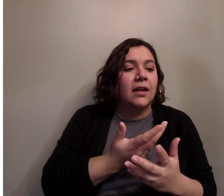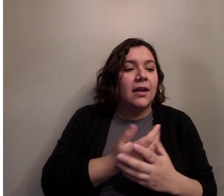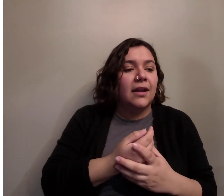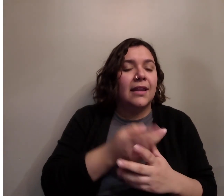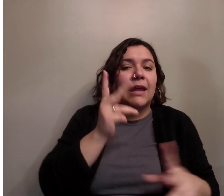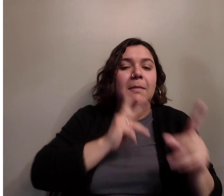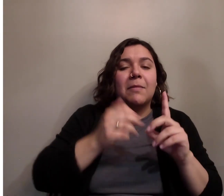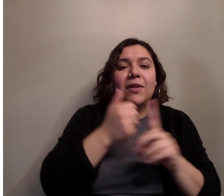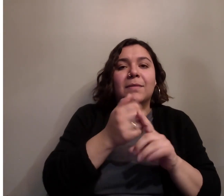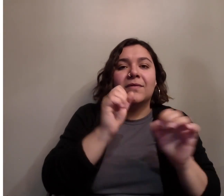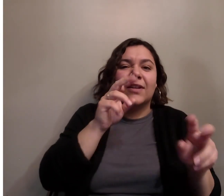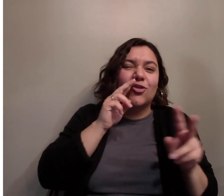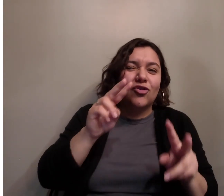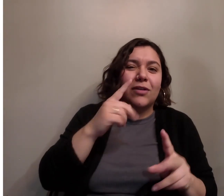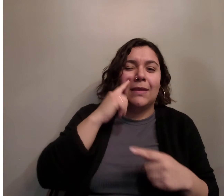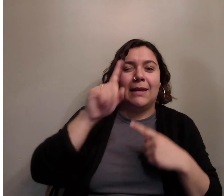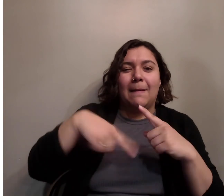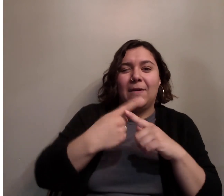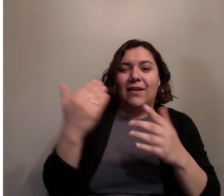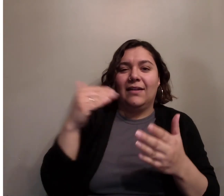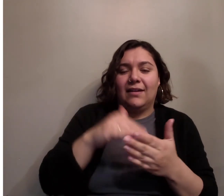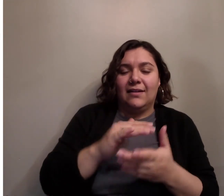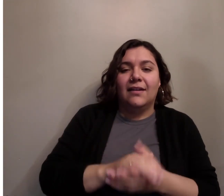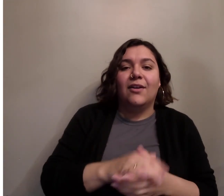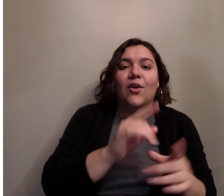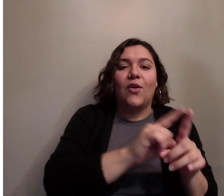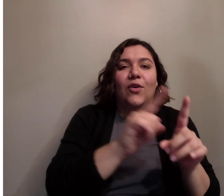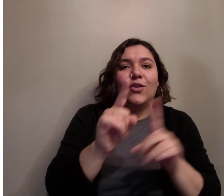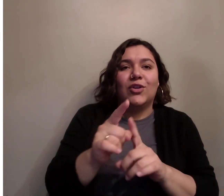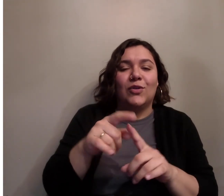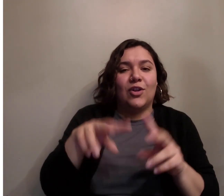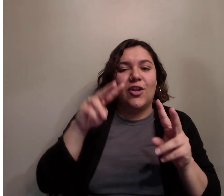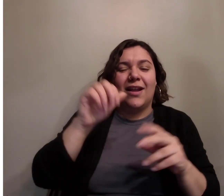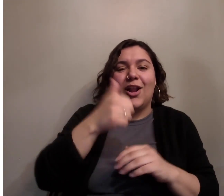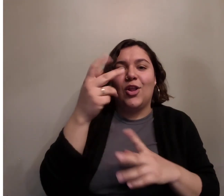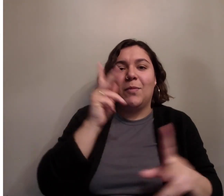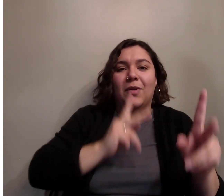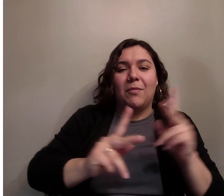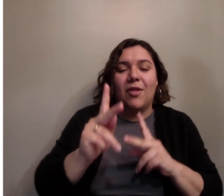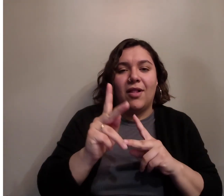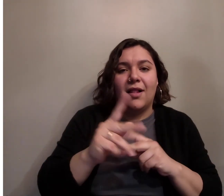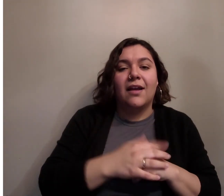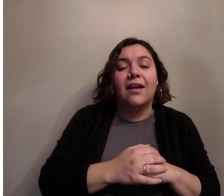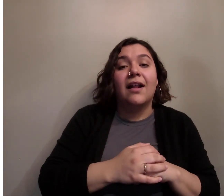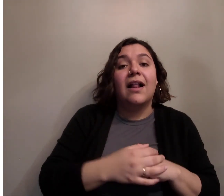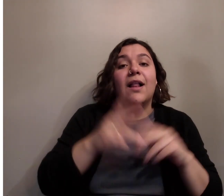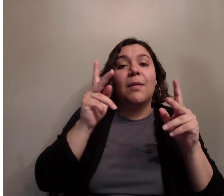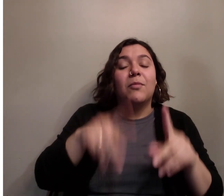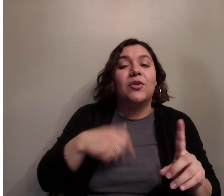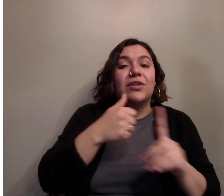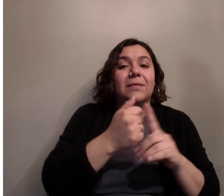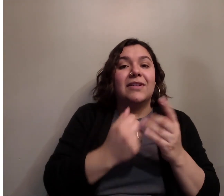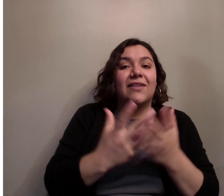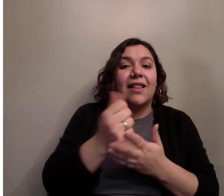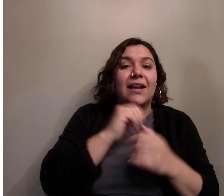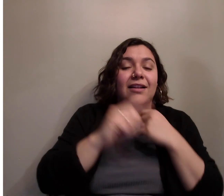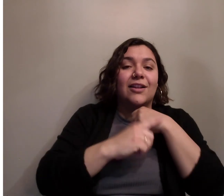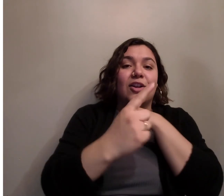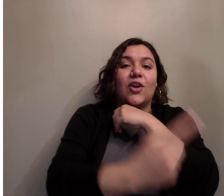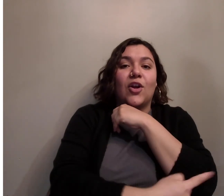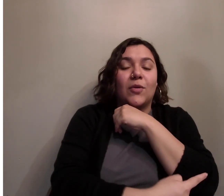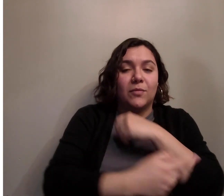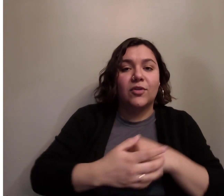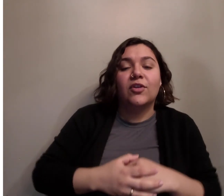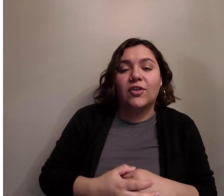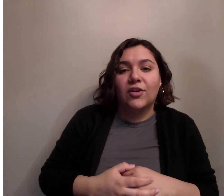that'll be something that people look at and reconsider. And also we'll look at other people where the guy collecting